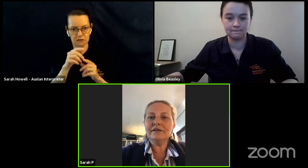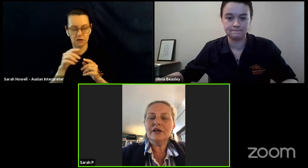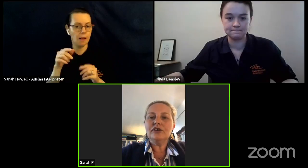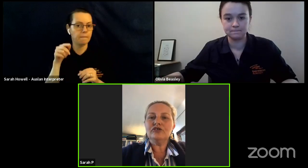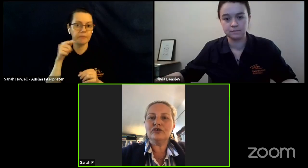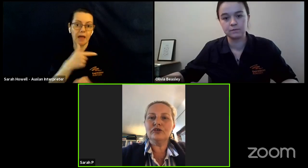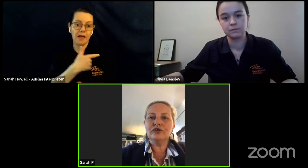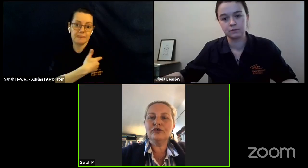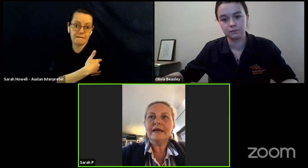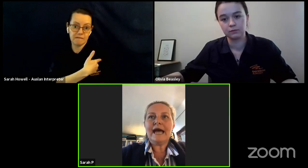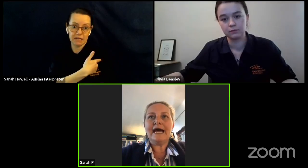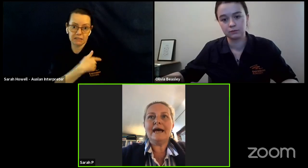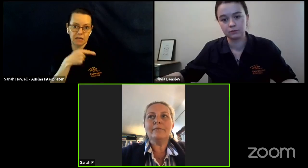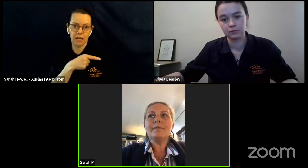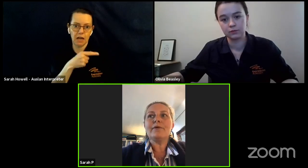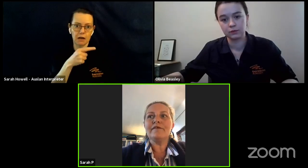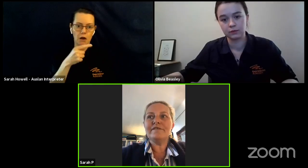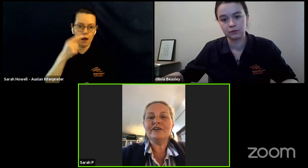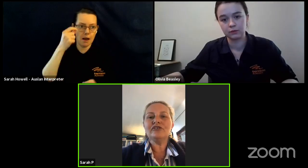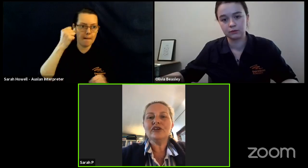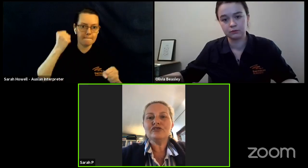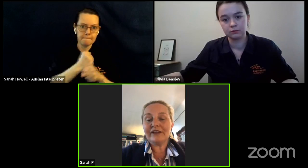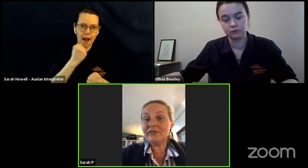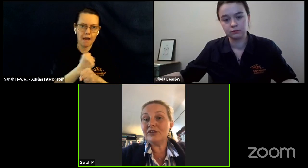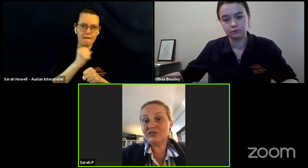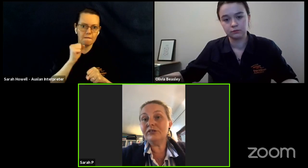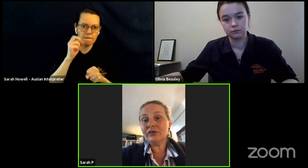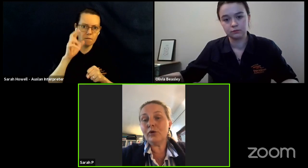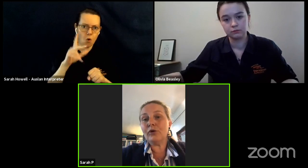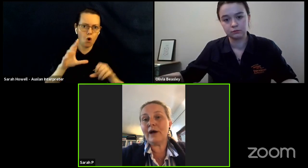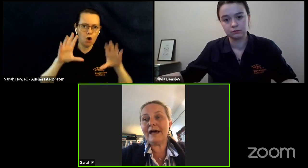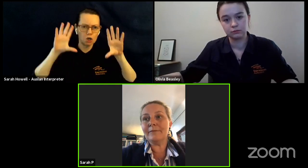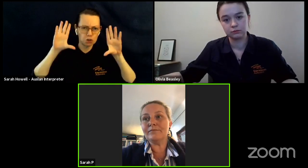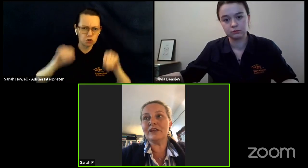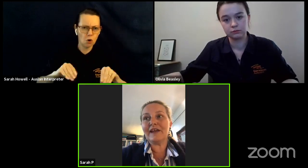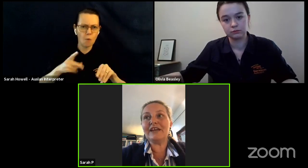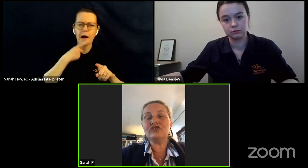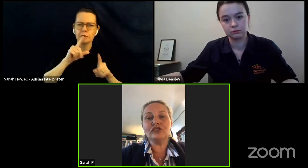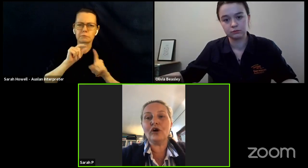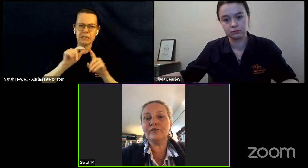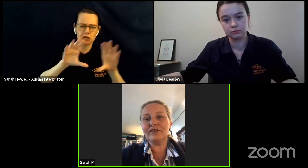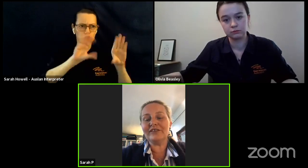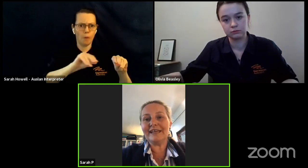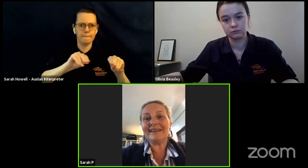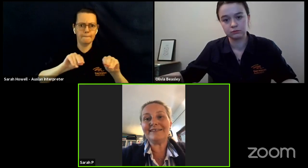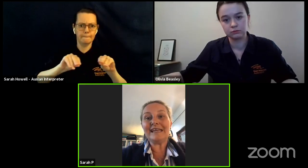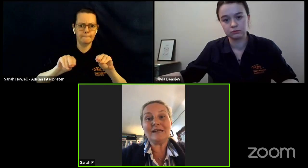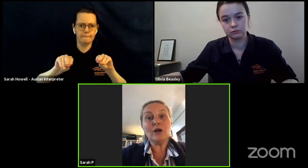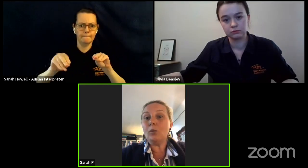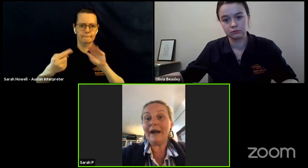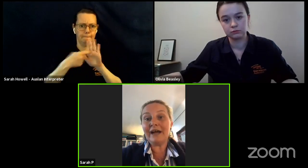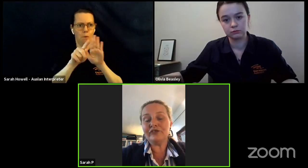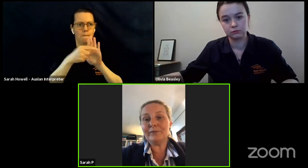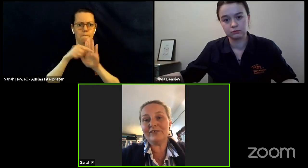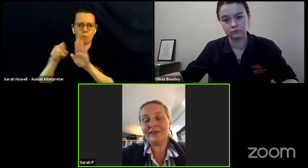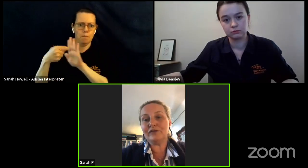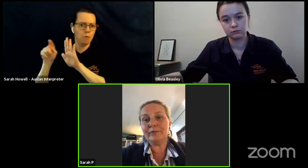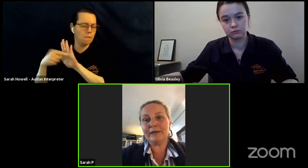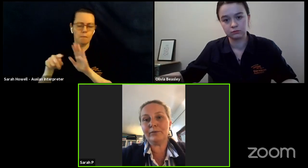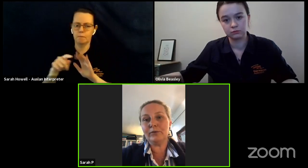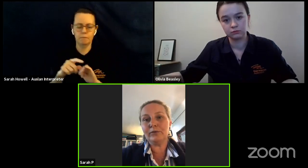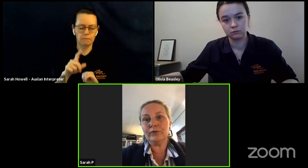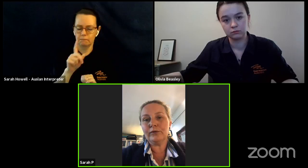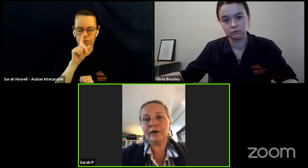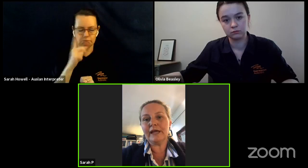designed to prevent transmission or contagion of disease in 100%